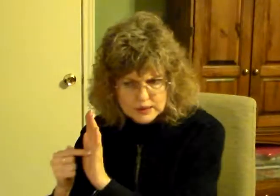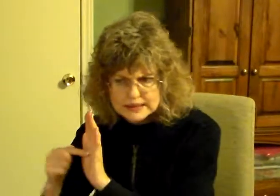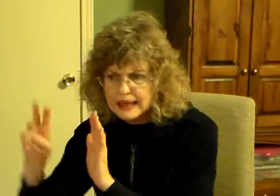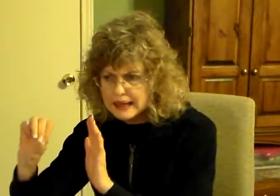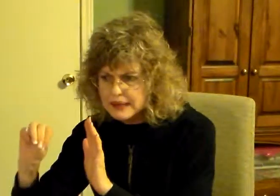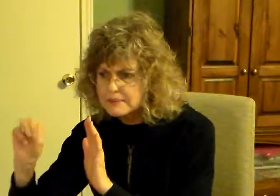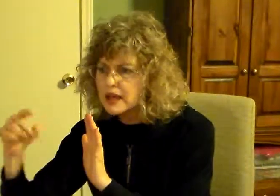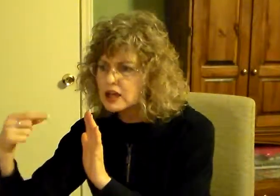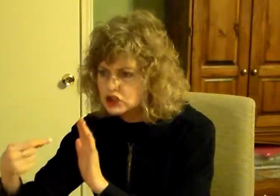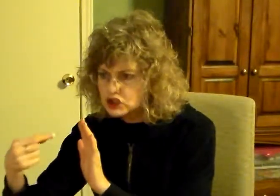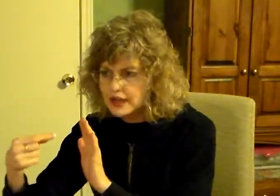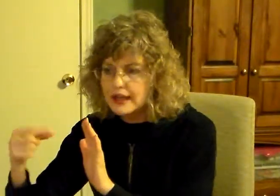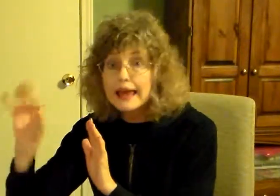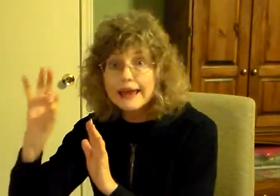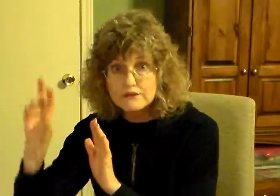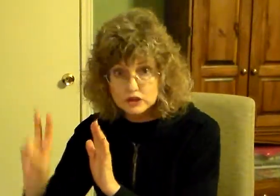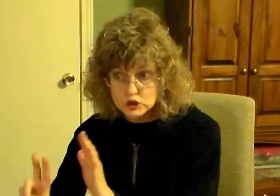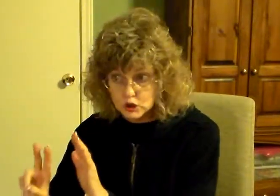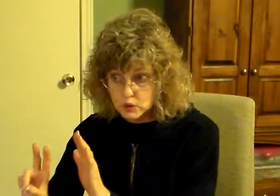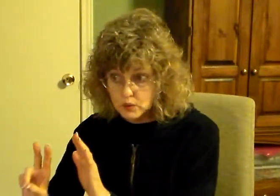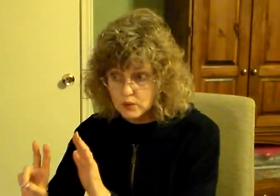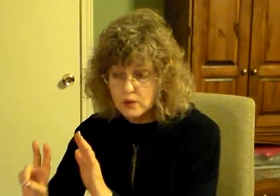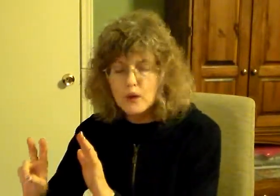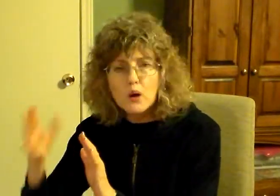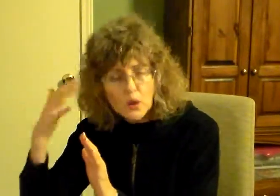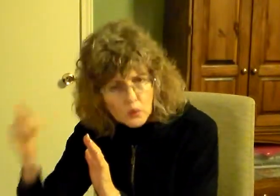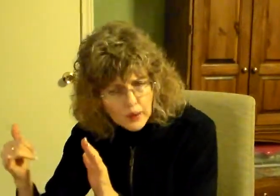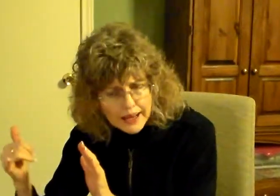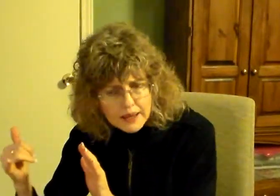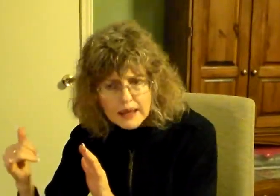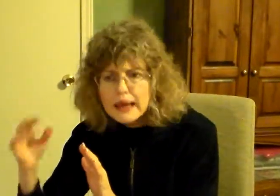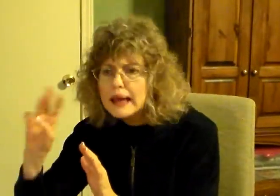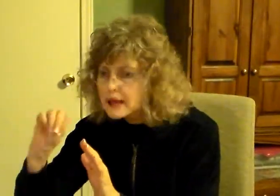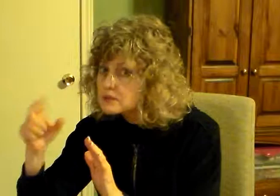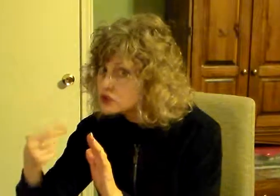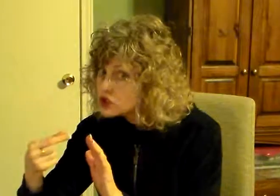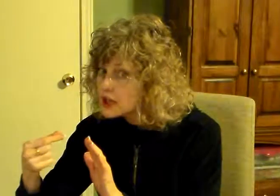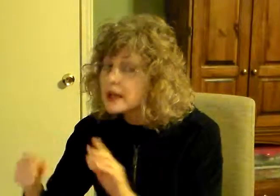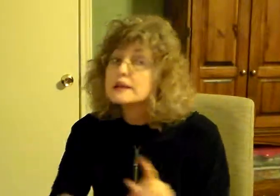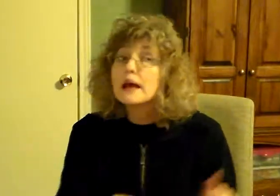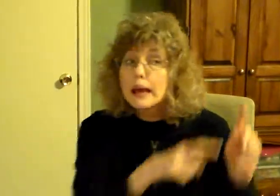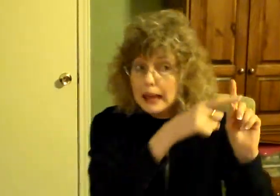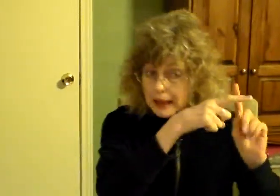carried over. It's a 2 here because magnesium is a +2 and fluorine is a -1.